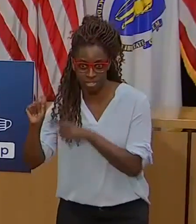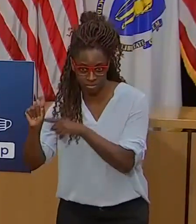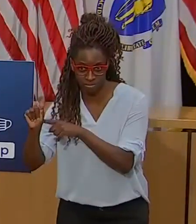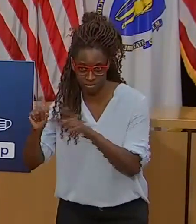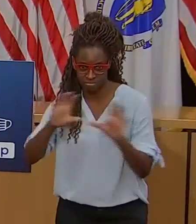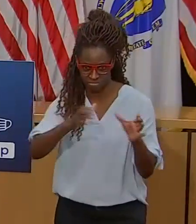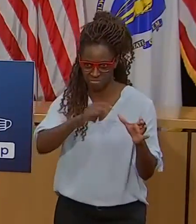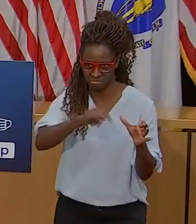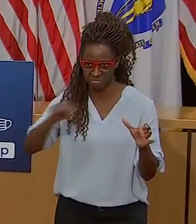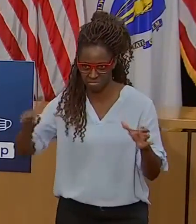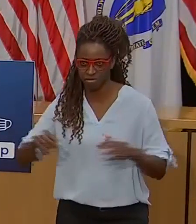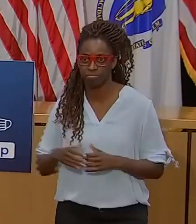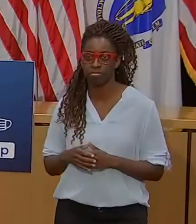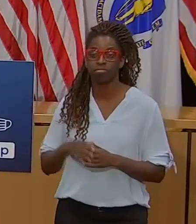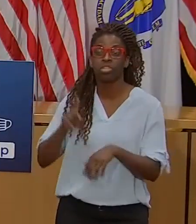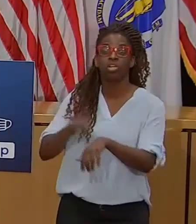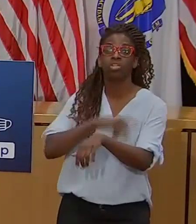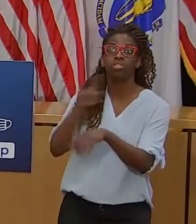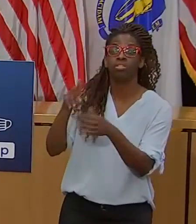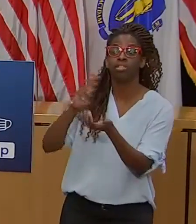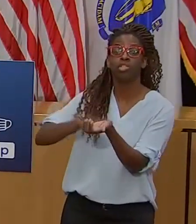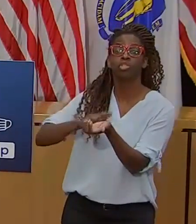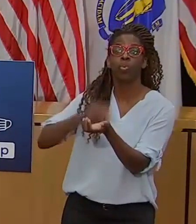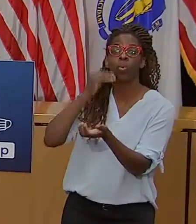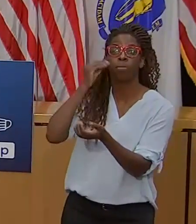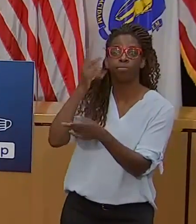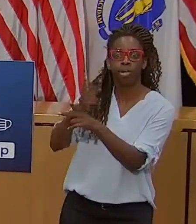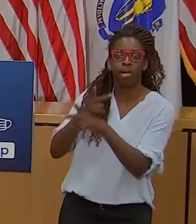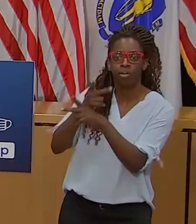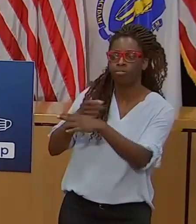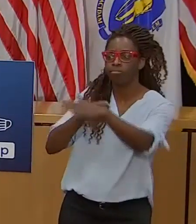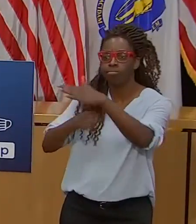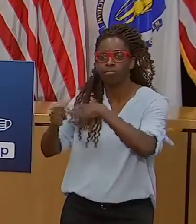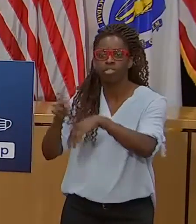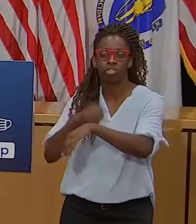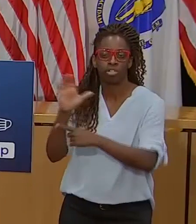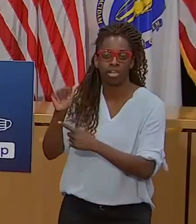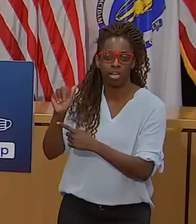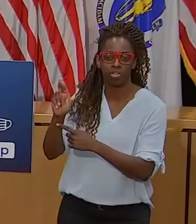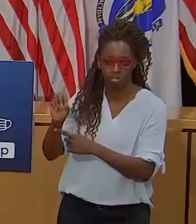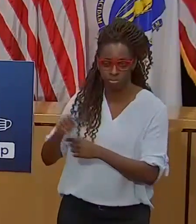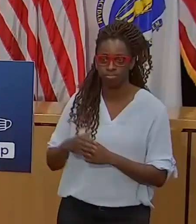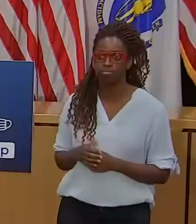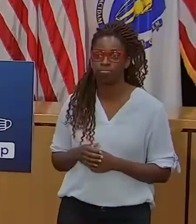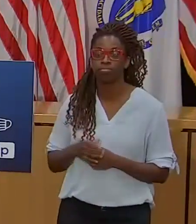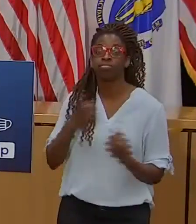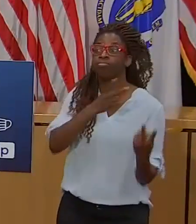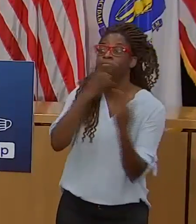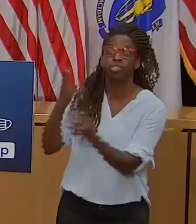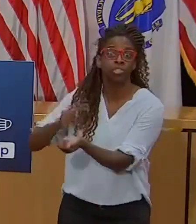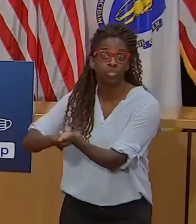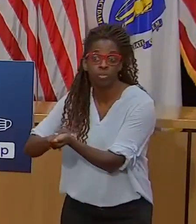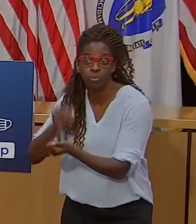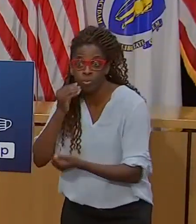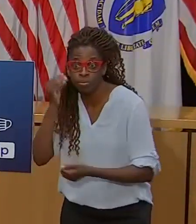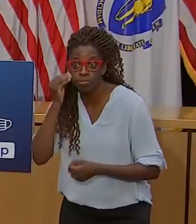and corrections. Home-based healthcare workers, and healthcare workers doing non-COVID-facing